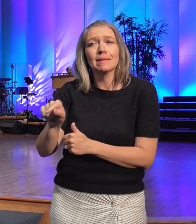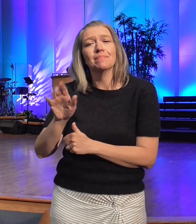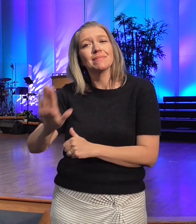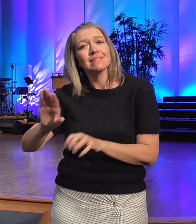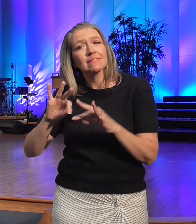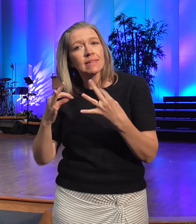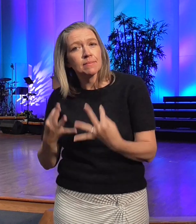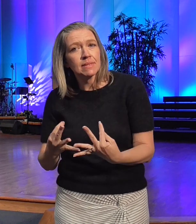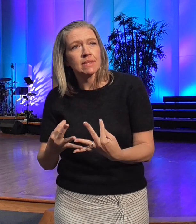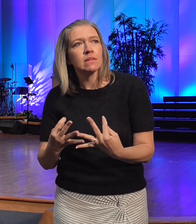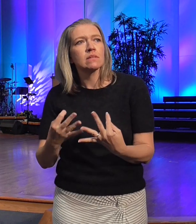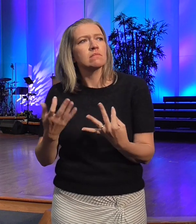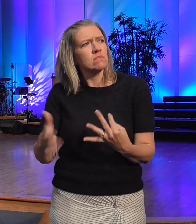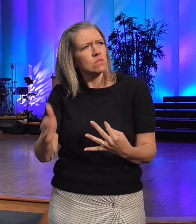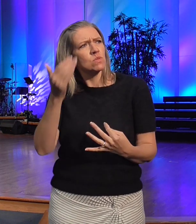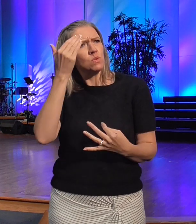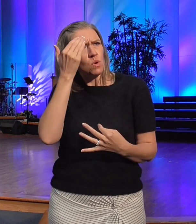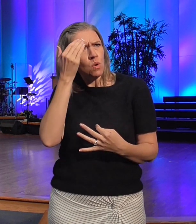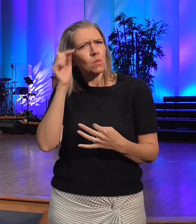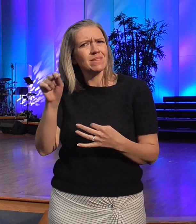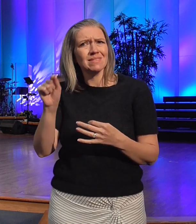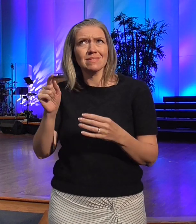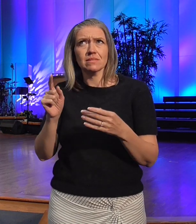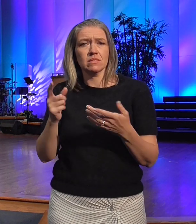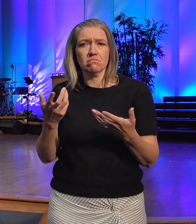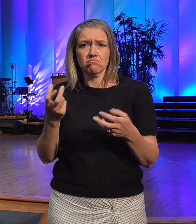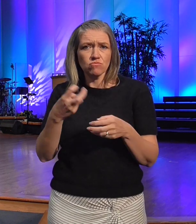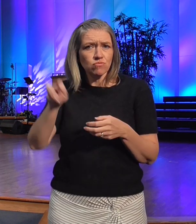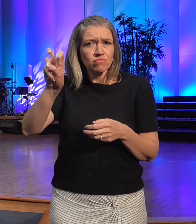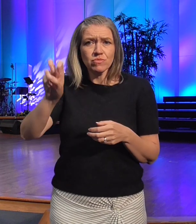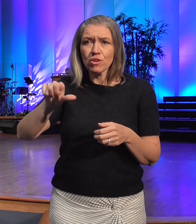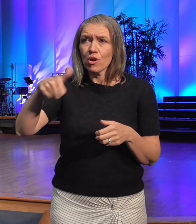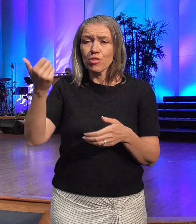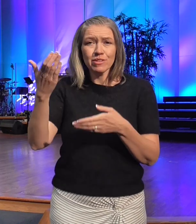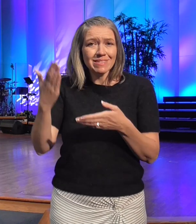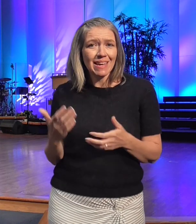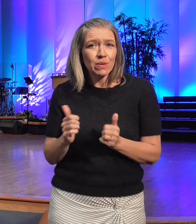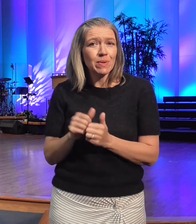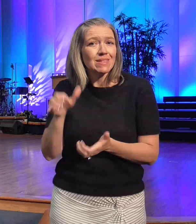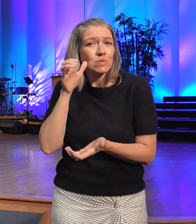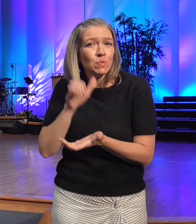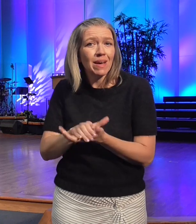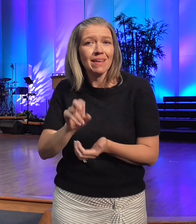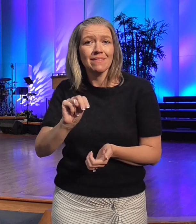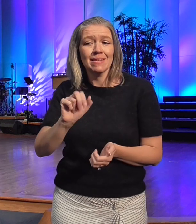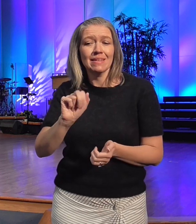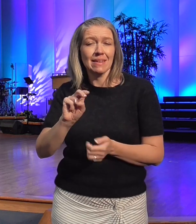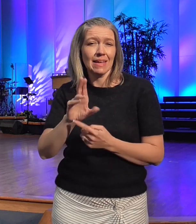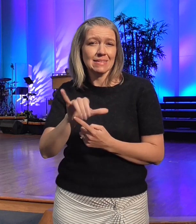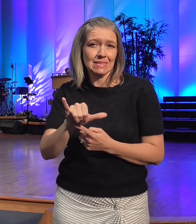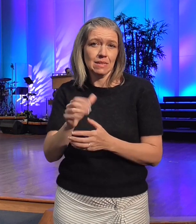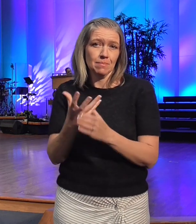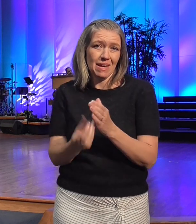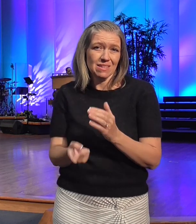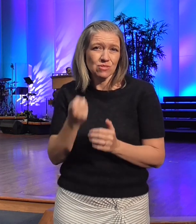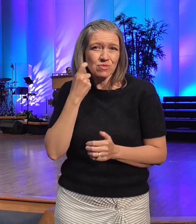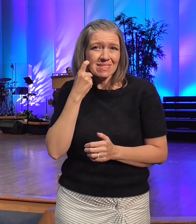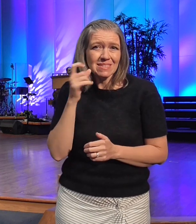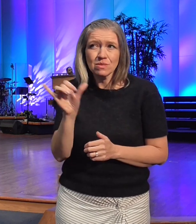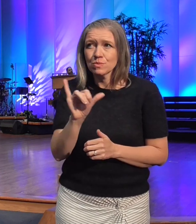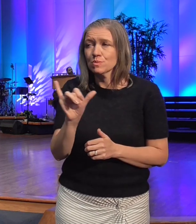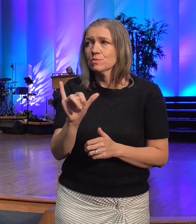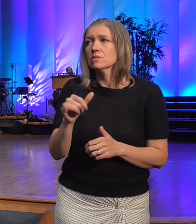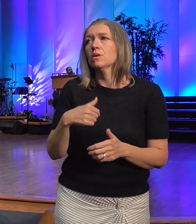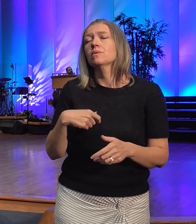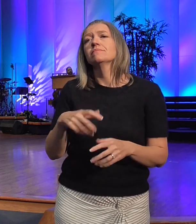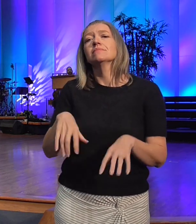that he now is on the other side with his beloved wife, Nancy, who also passed away recently, and so I invite us just to take a